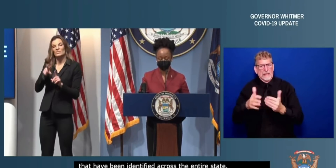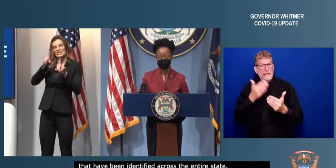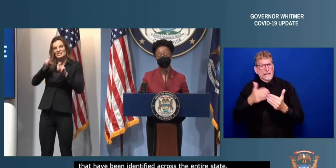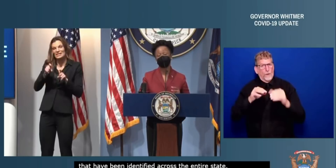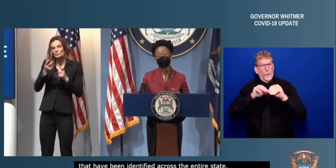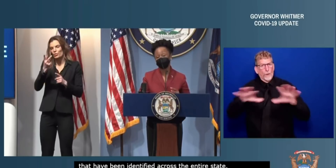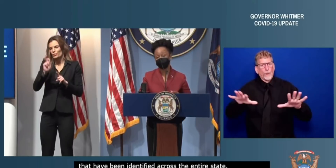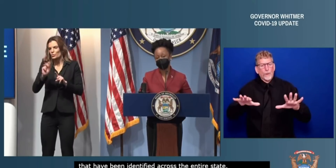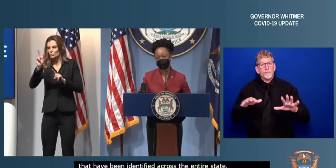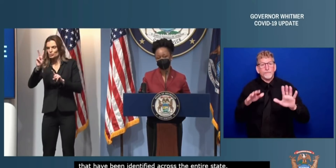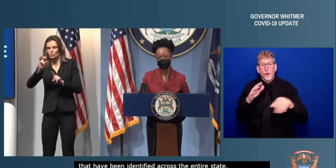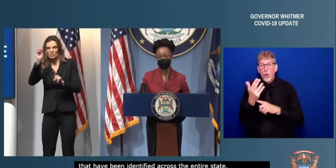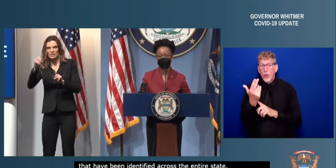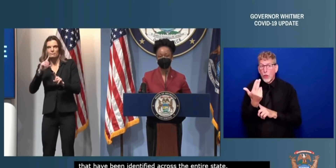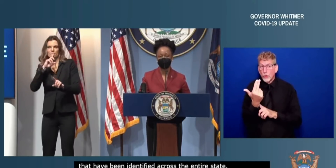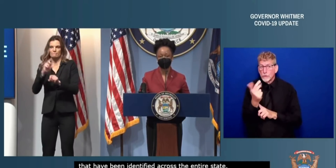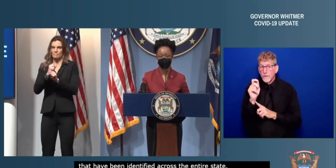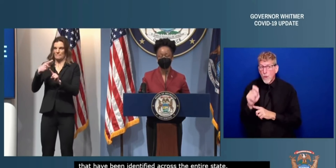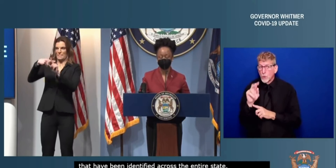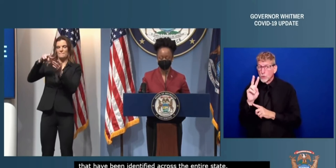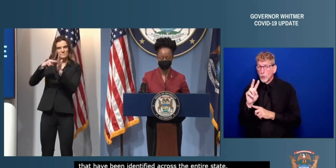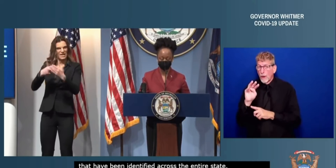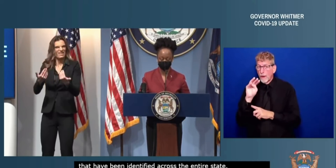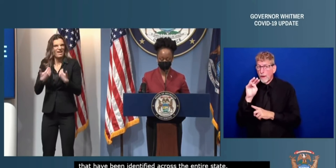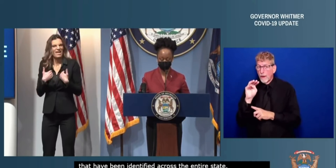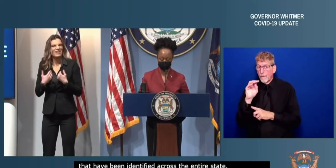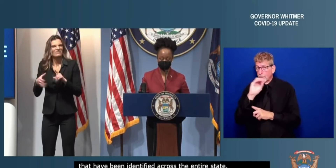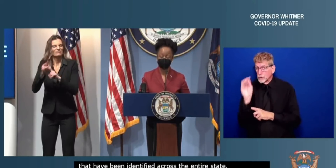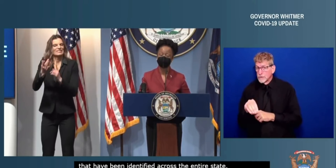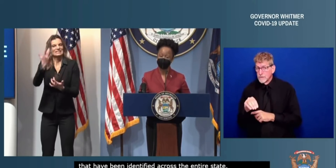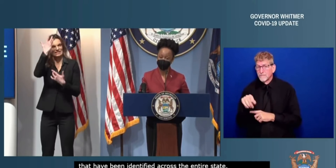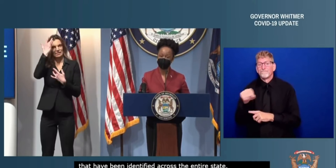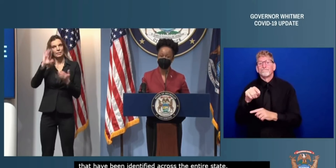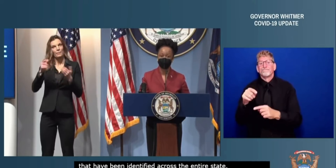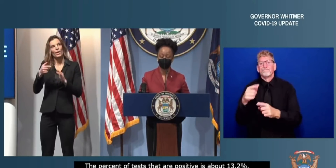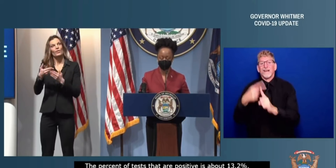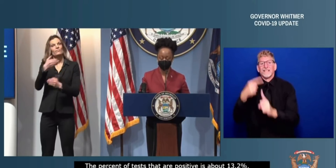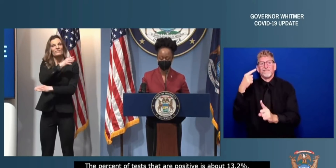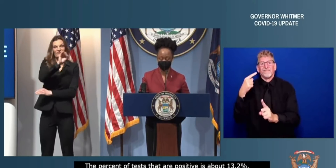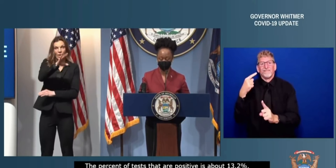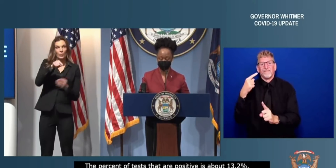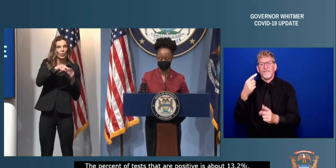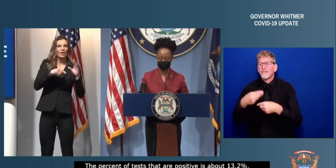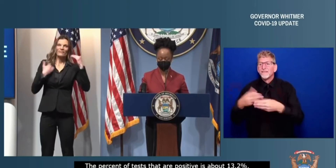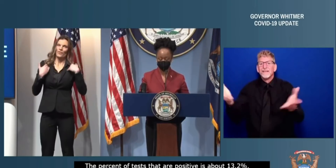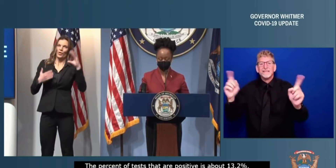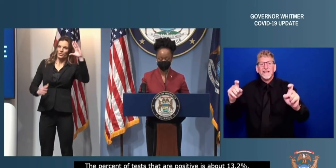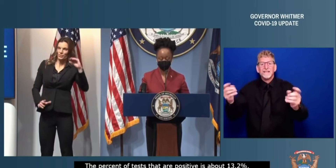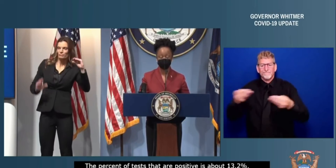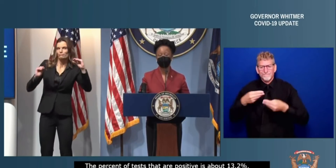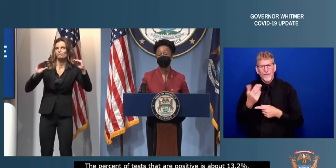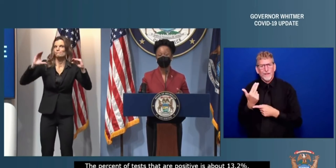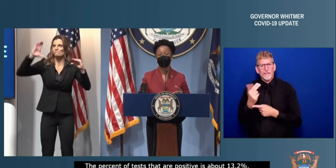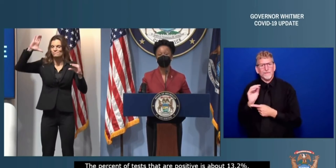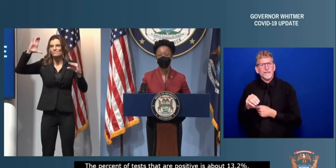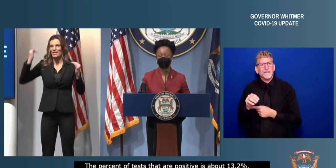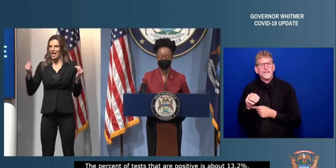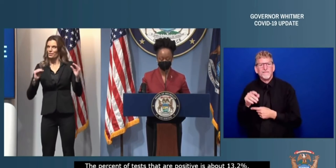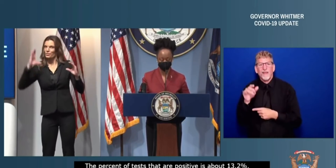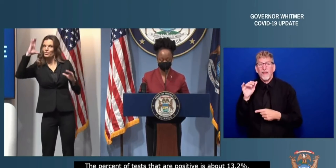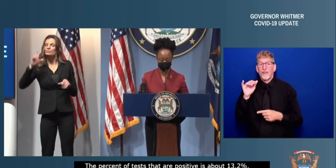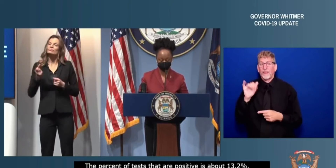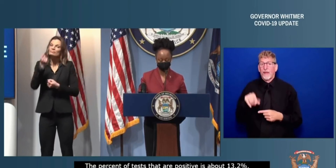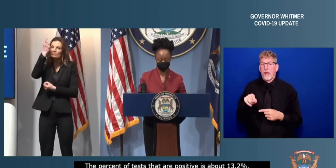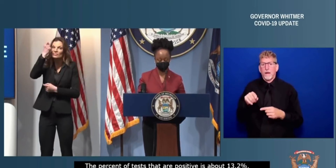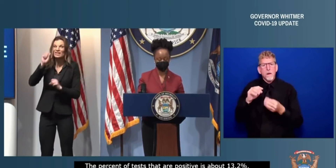13.2%, nearly 3 times where we were in the middle of February, but down by 4.3% from where we were just 2